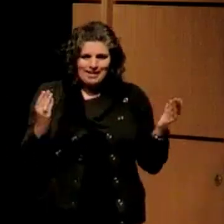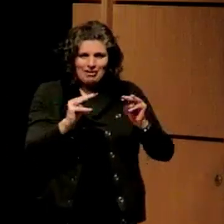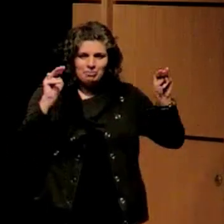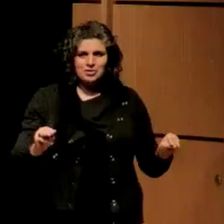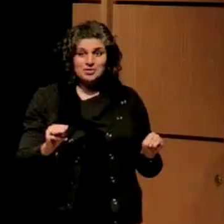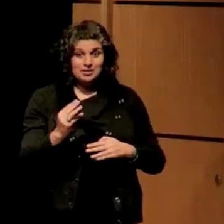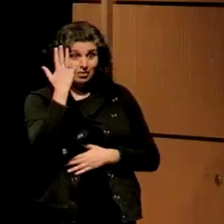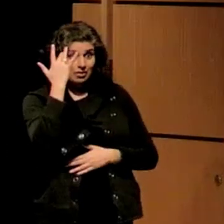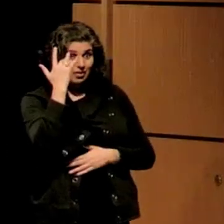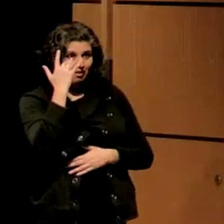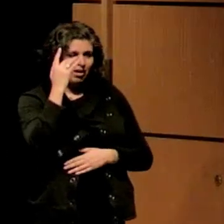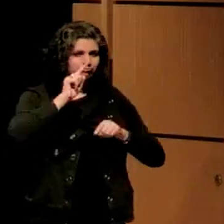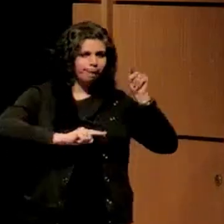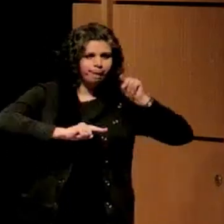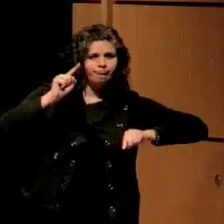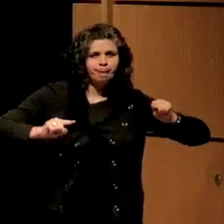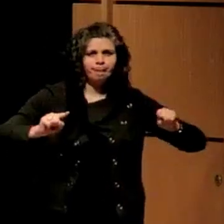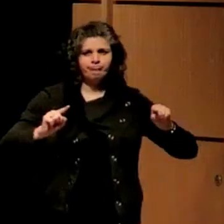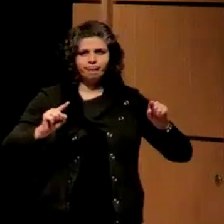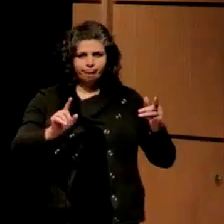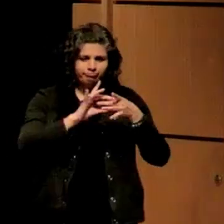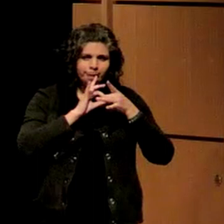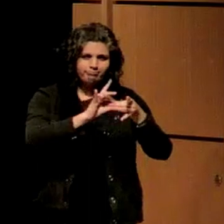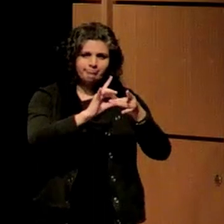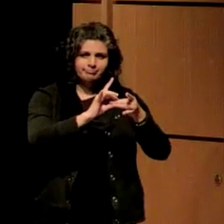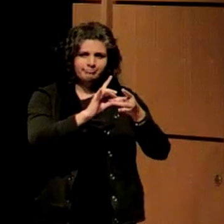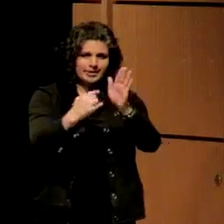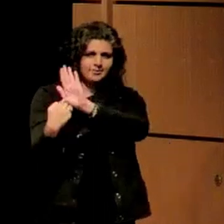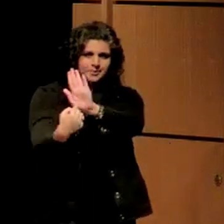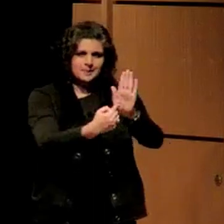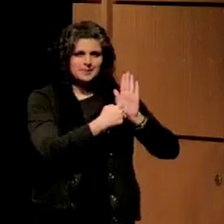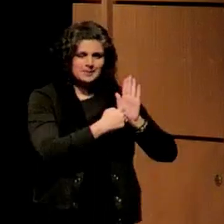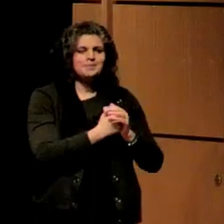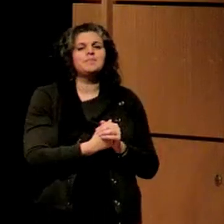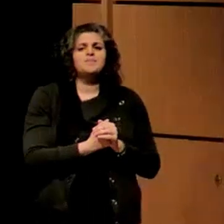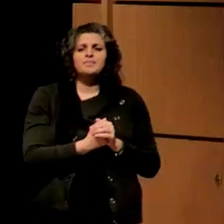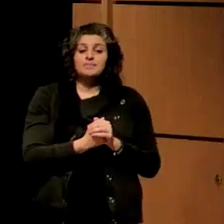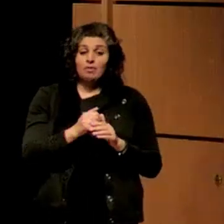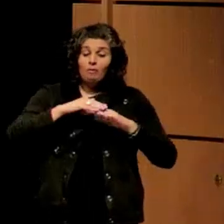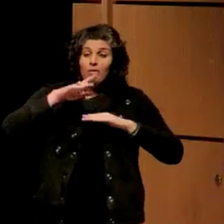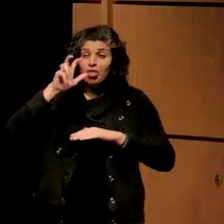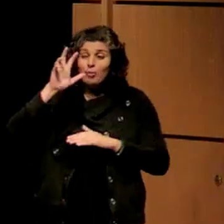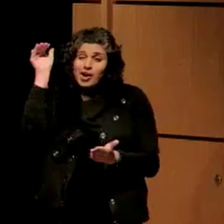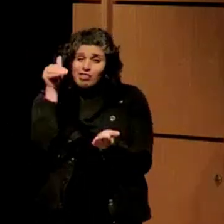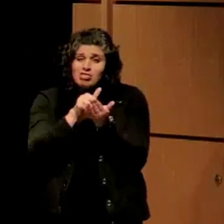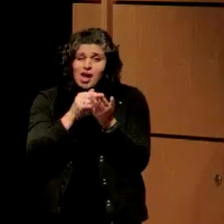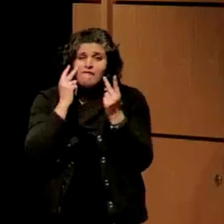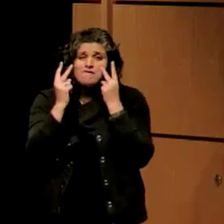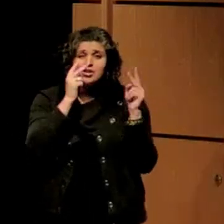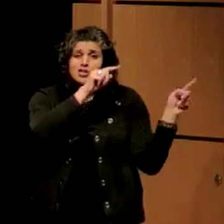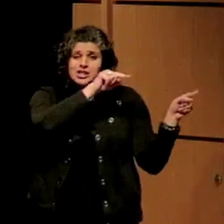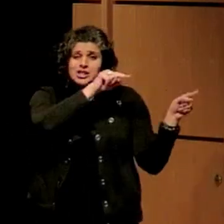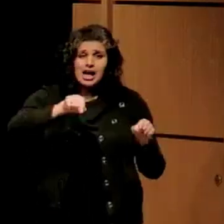in large part to a diversity and a relevant slate of exhibitions. In fact, over 300,000 visitors came to